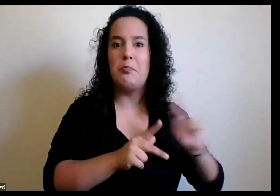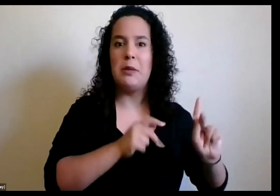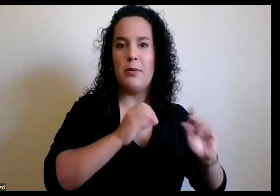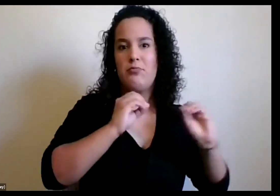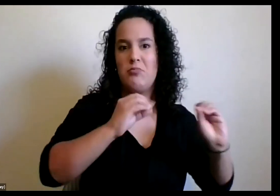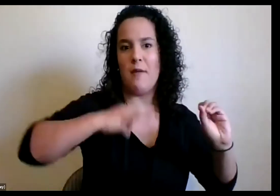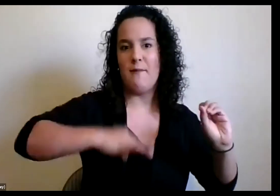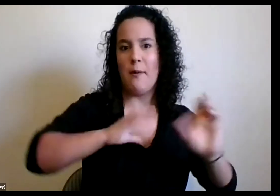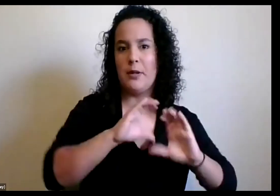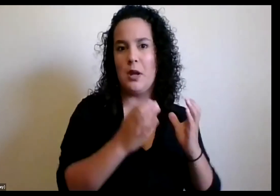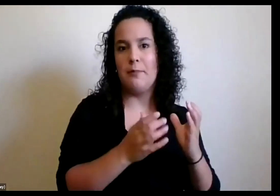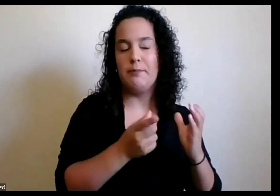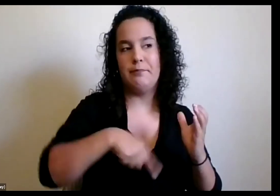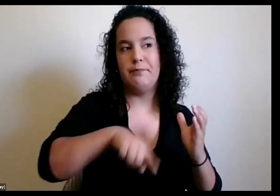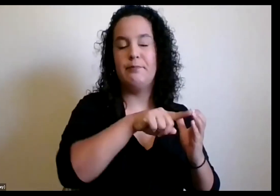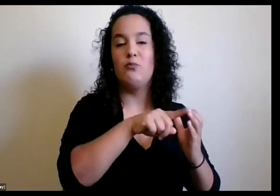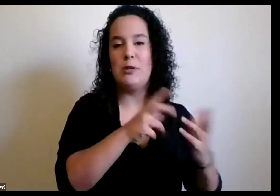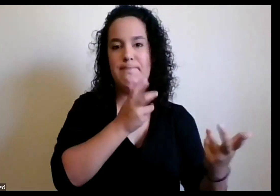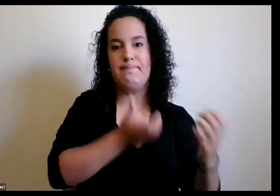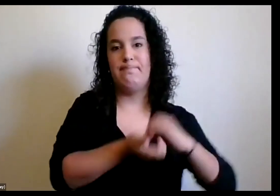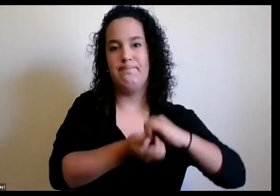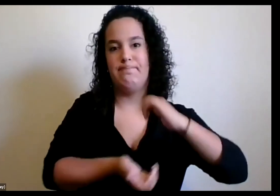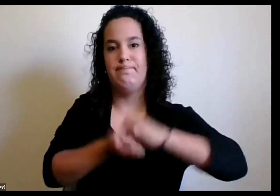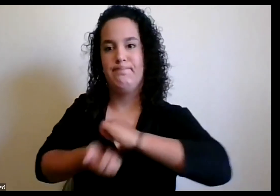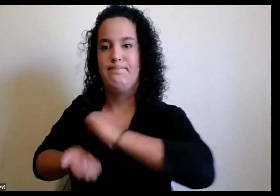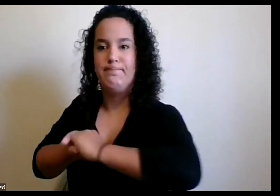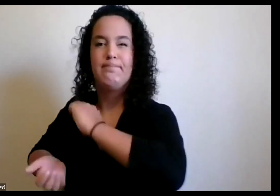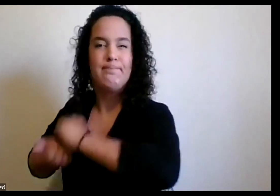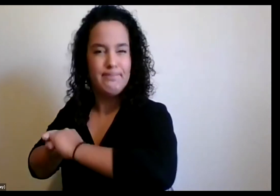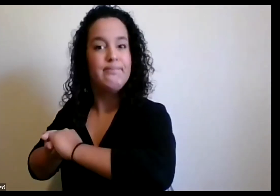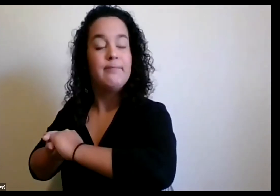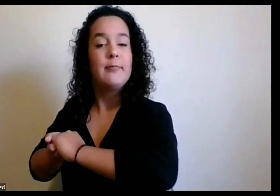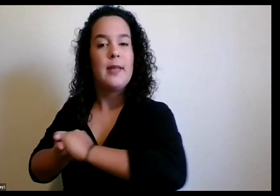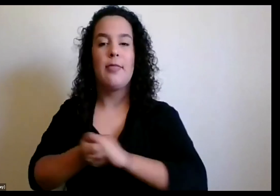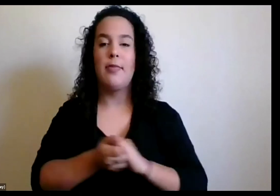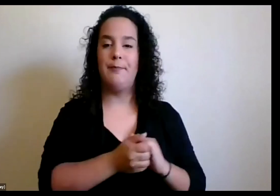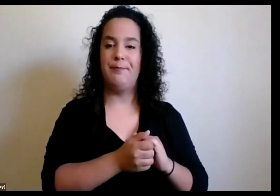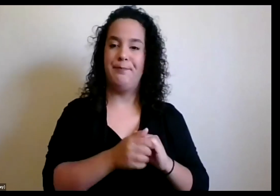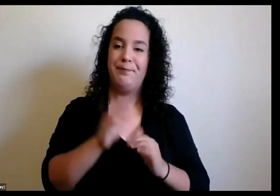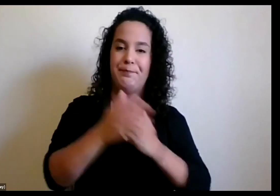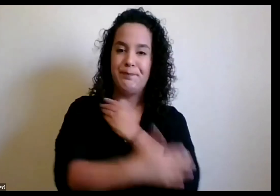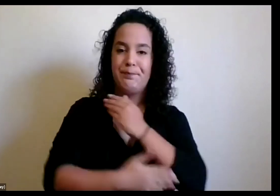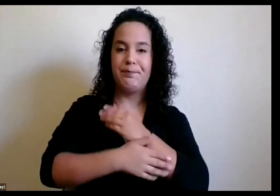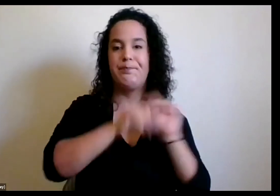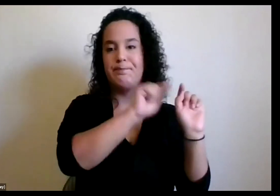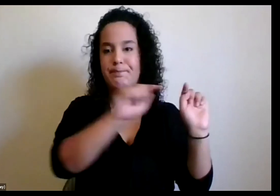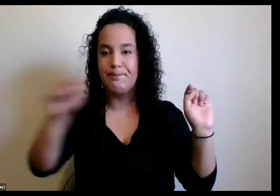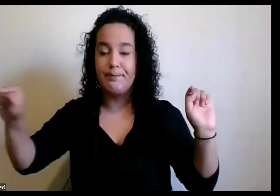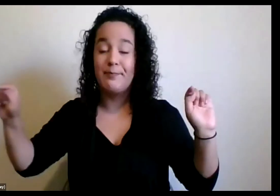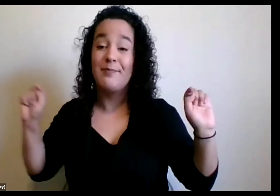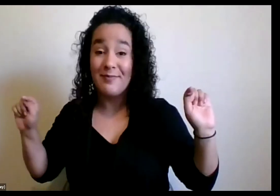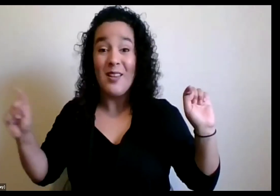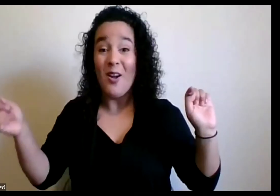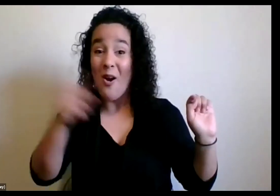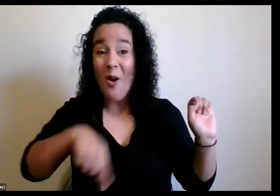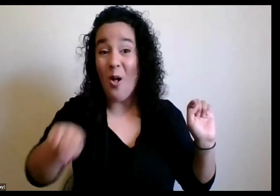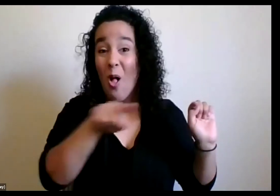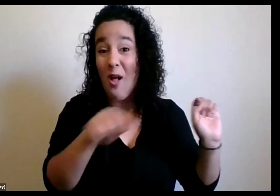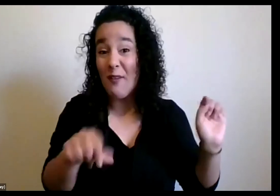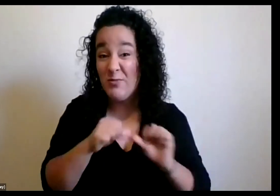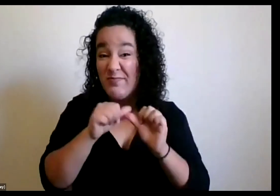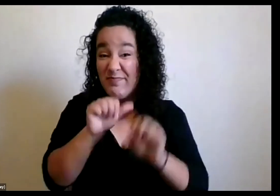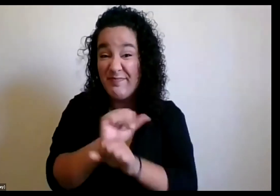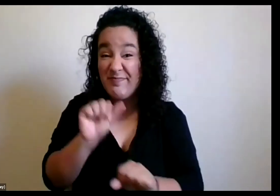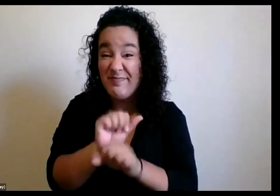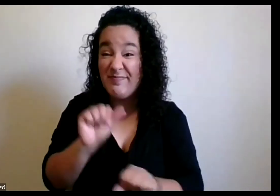the country. And our job is to really help folks like you who are doing this work on the ground in communities think about how to take